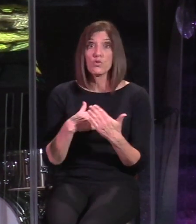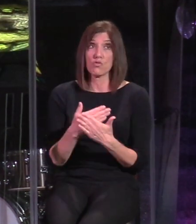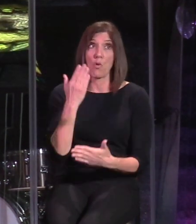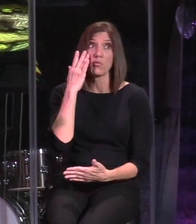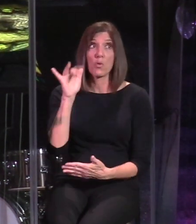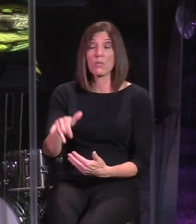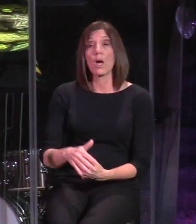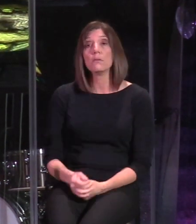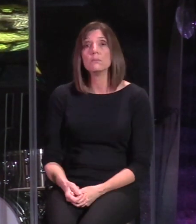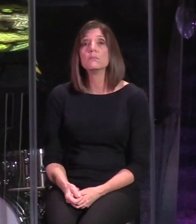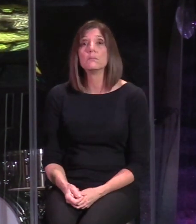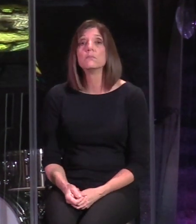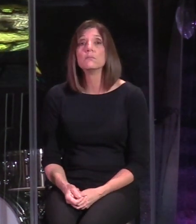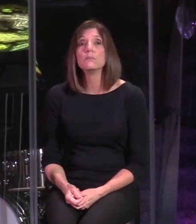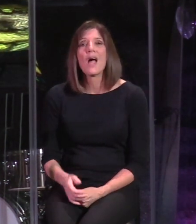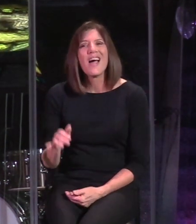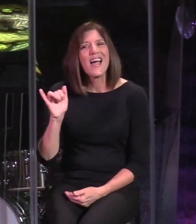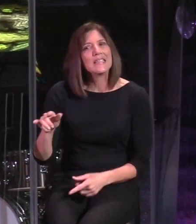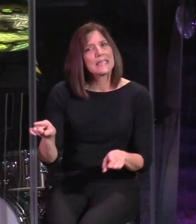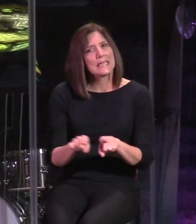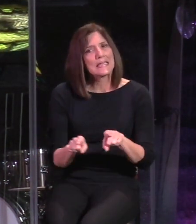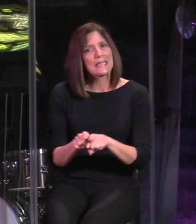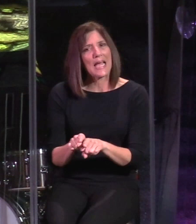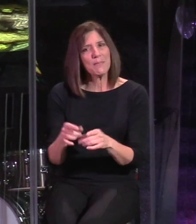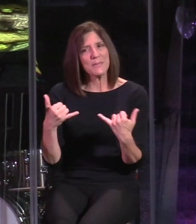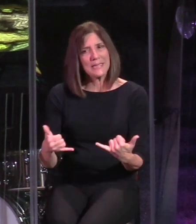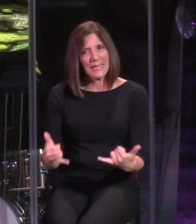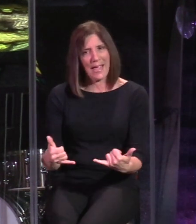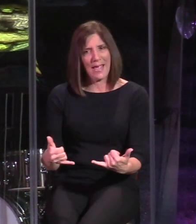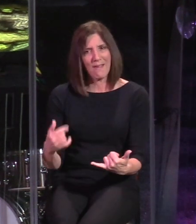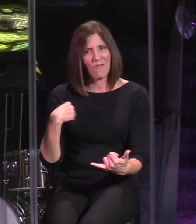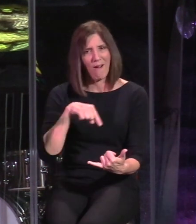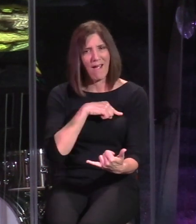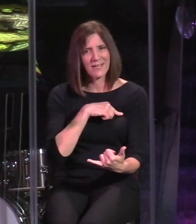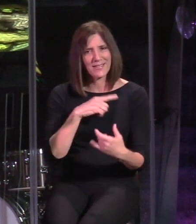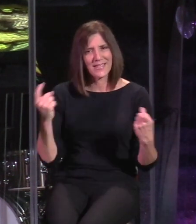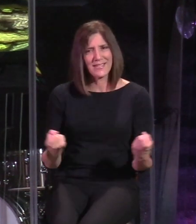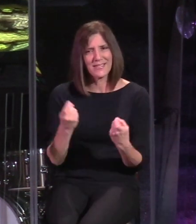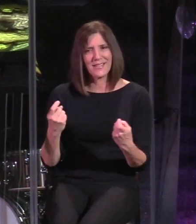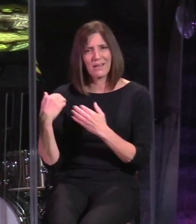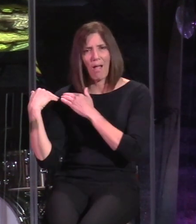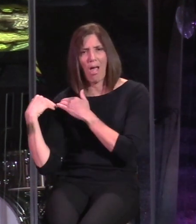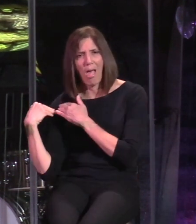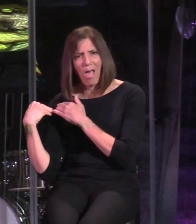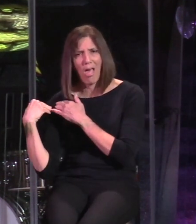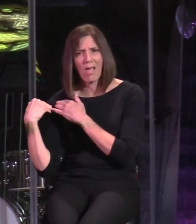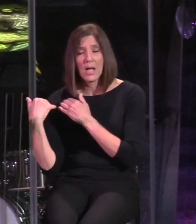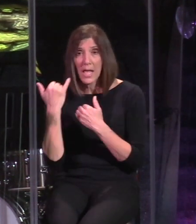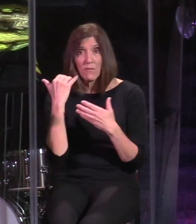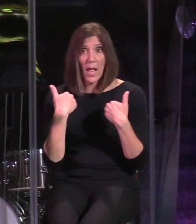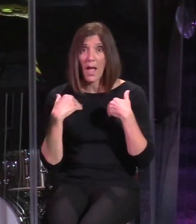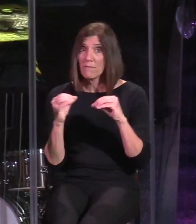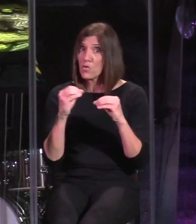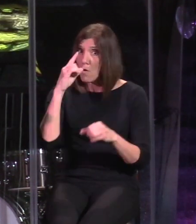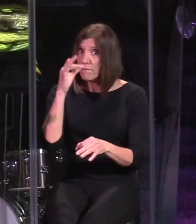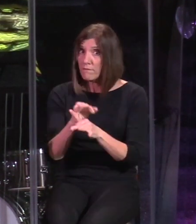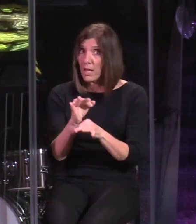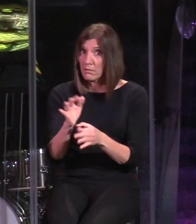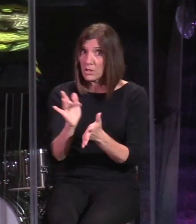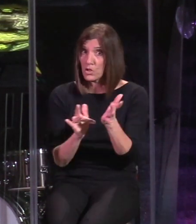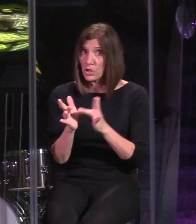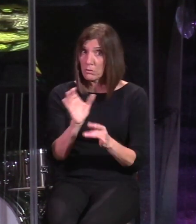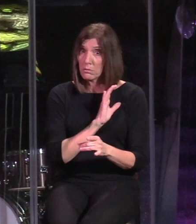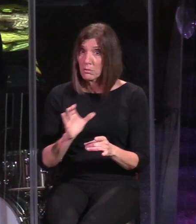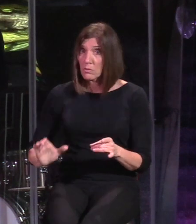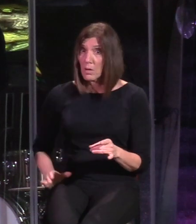that because it's the same burden that we bear today apart from faith in Jesus Christ. No amount